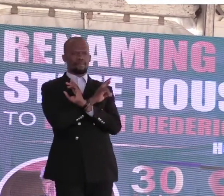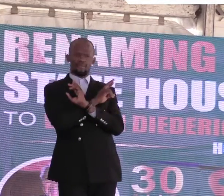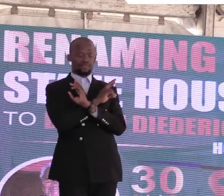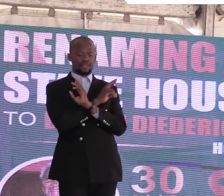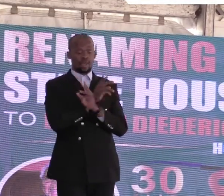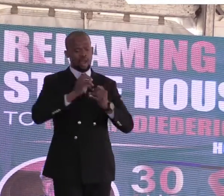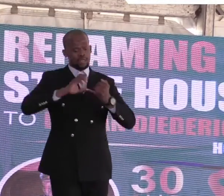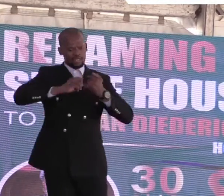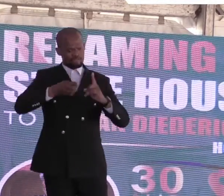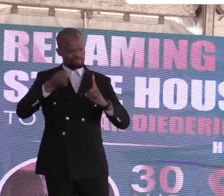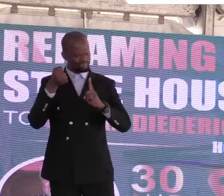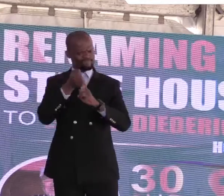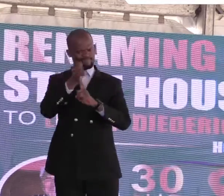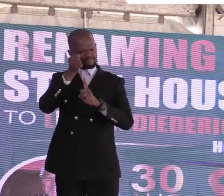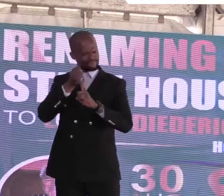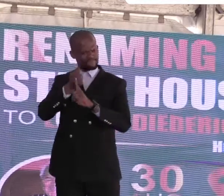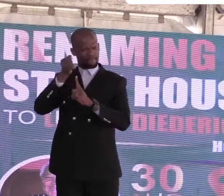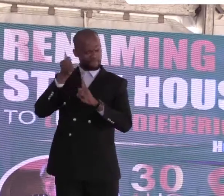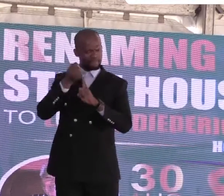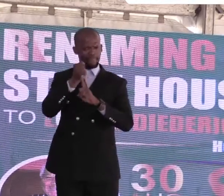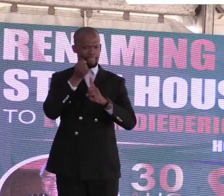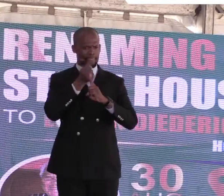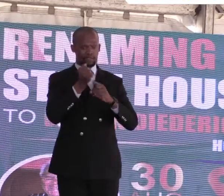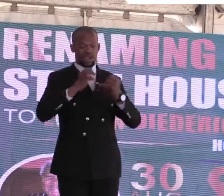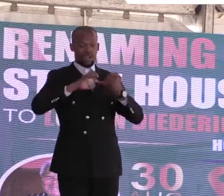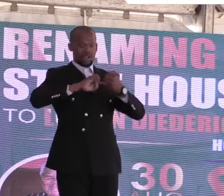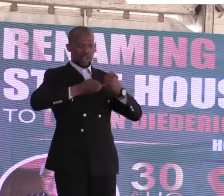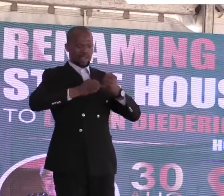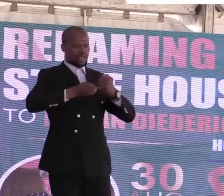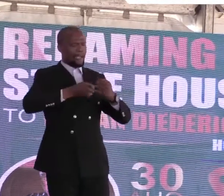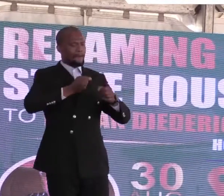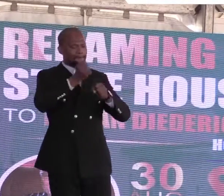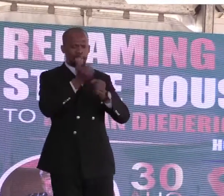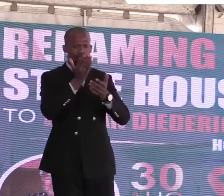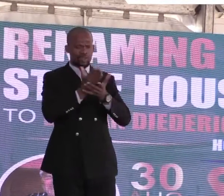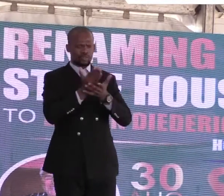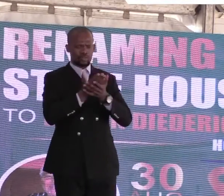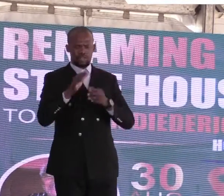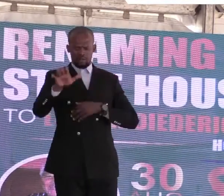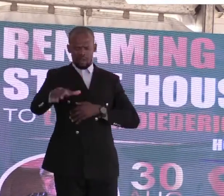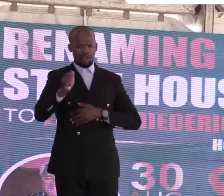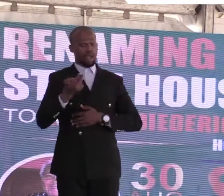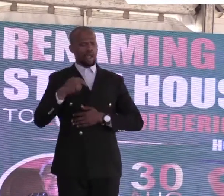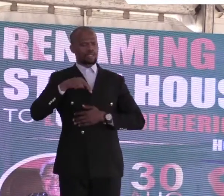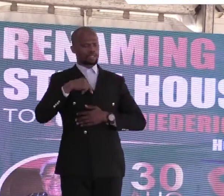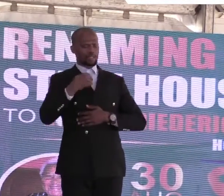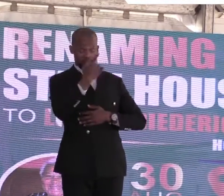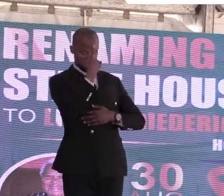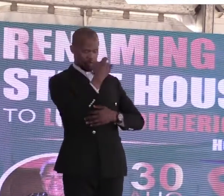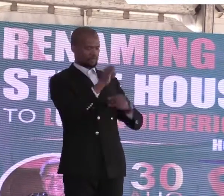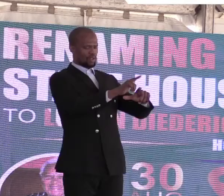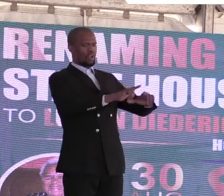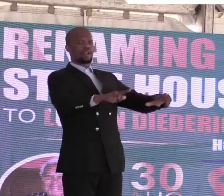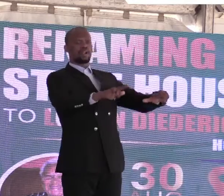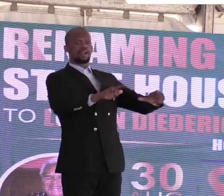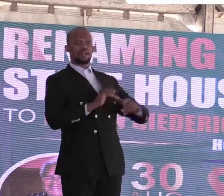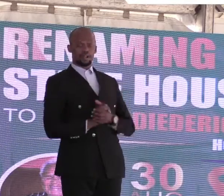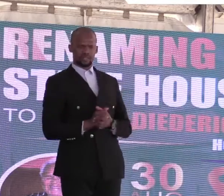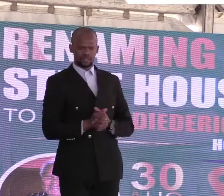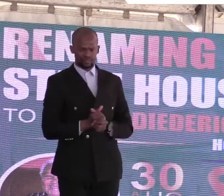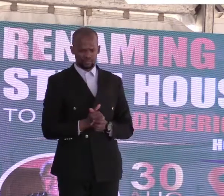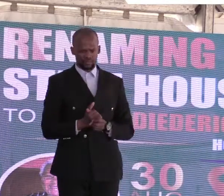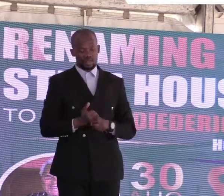tirelessly for years. They took us to the promised land and freed us from the bondages